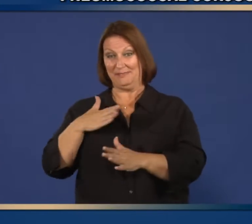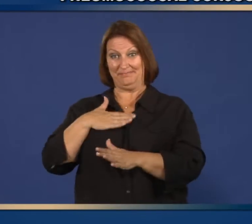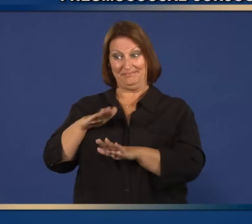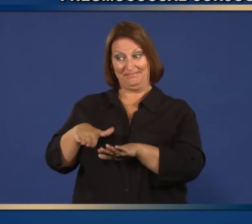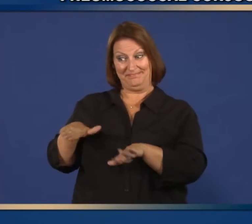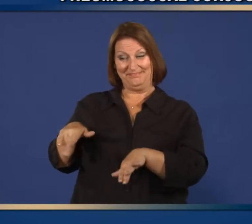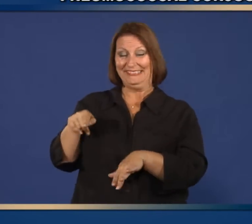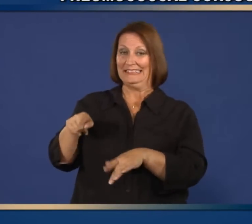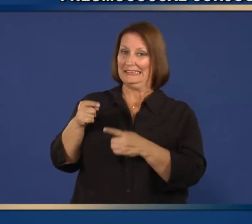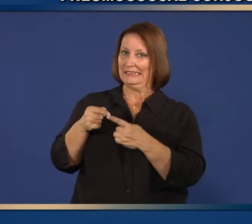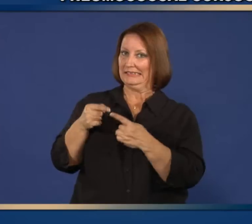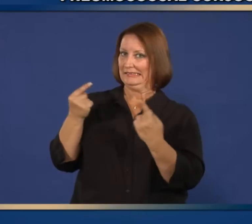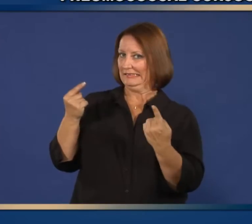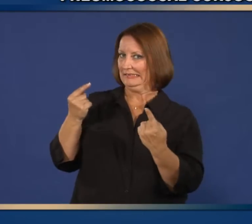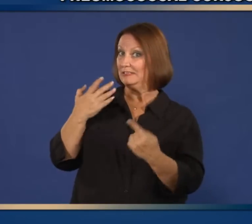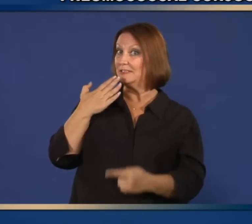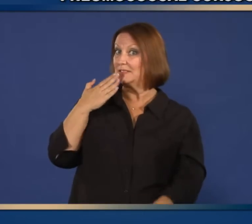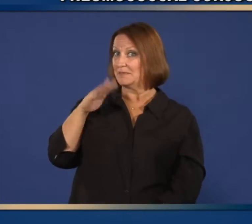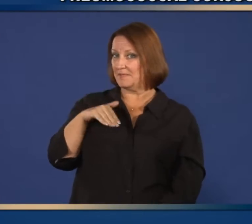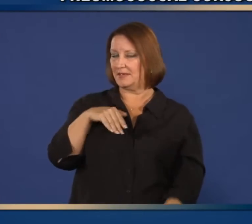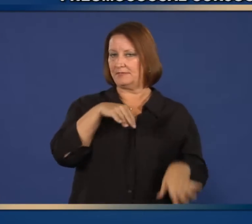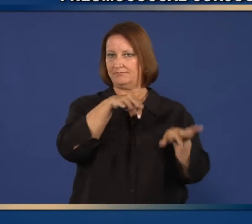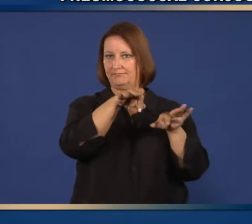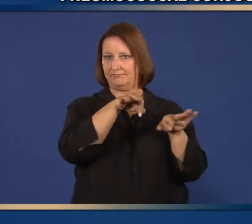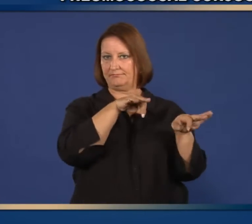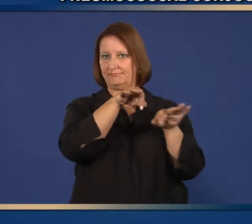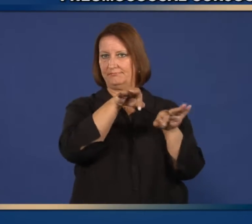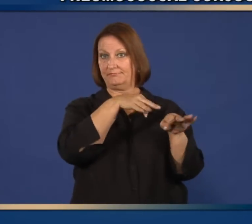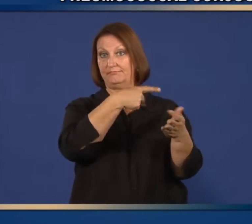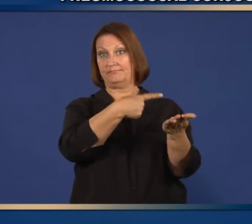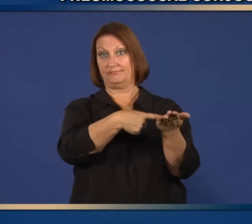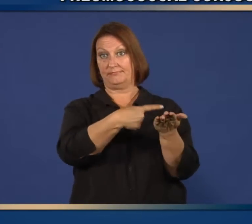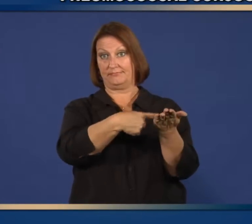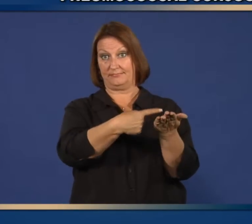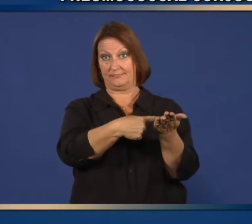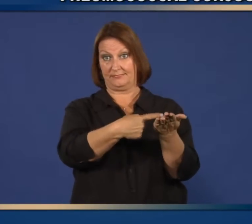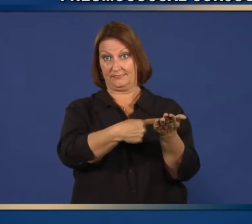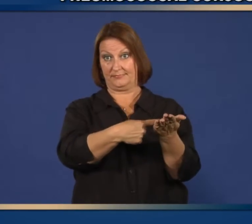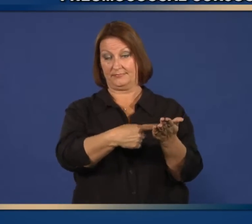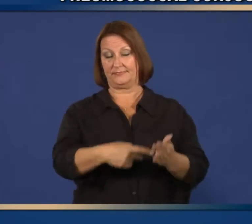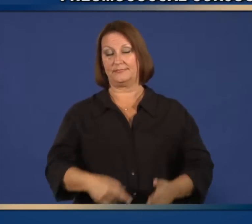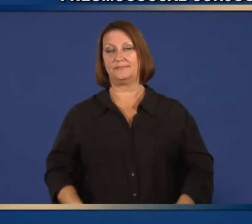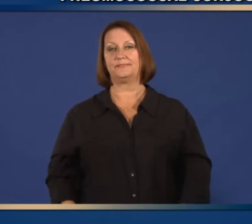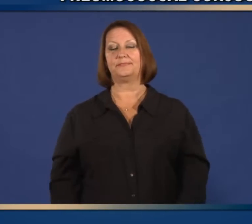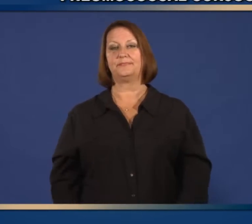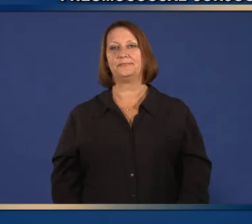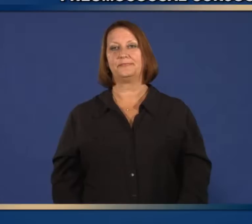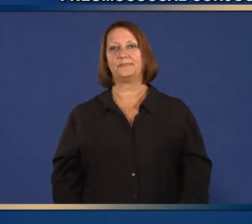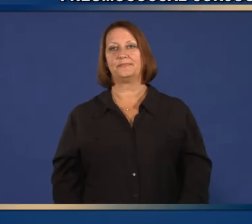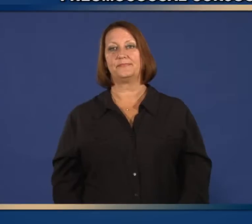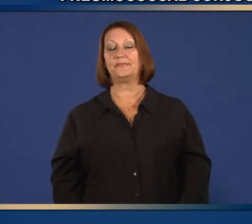Tell your healthcare provider if your child has any severe allergies.